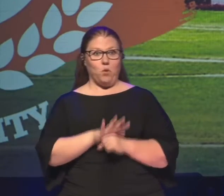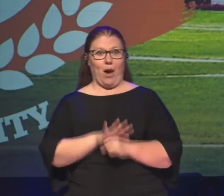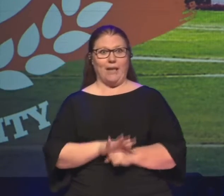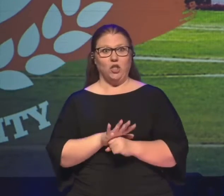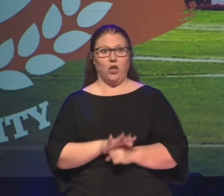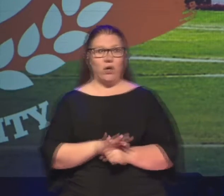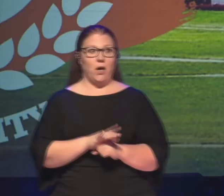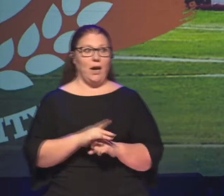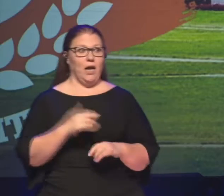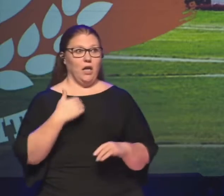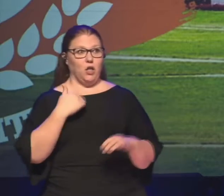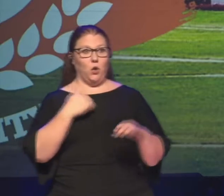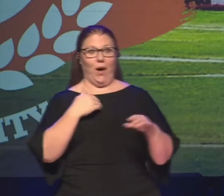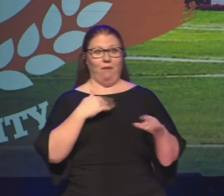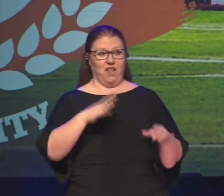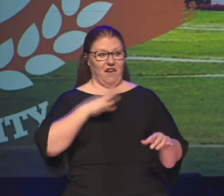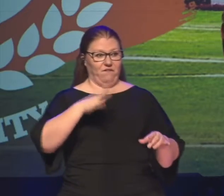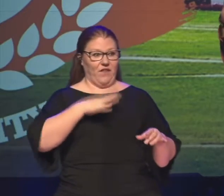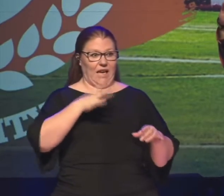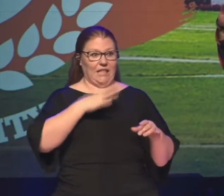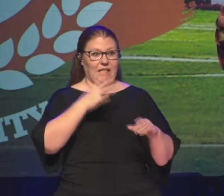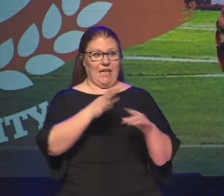like different height